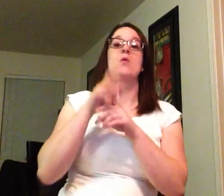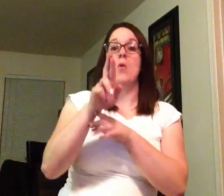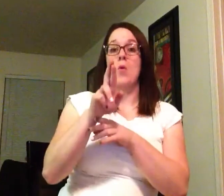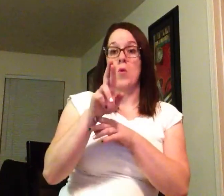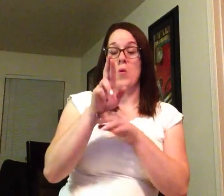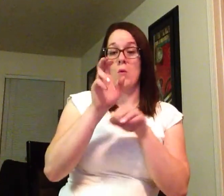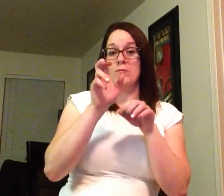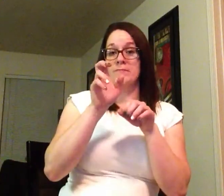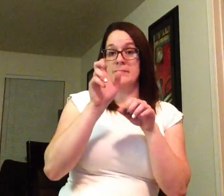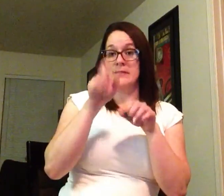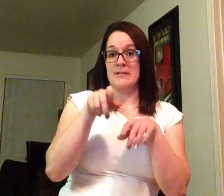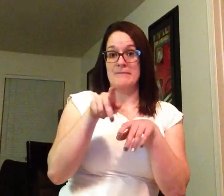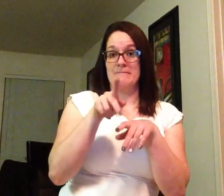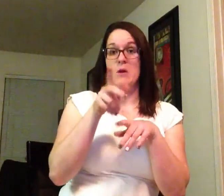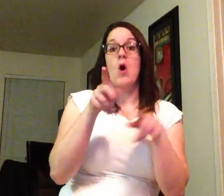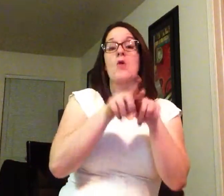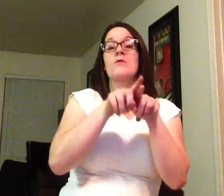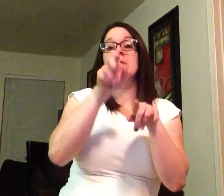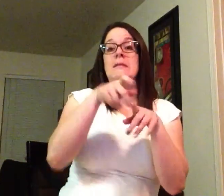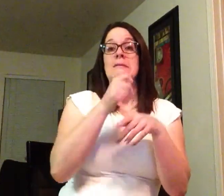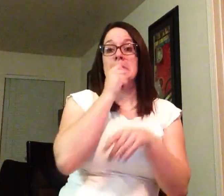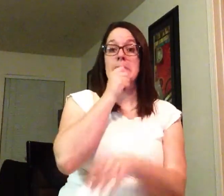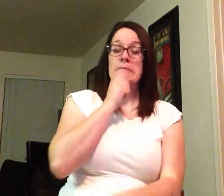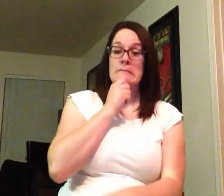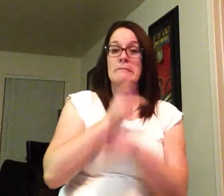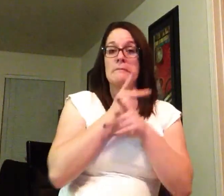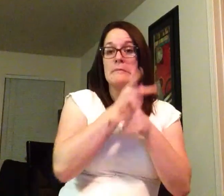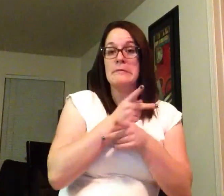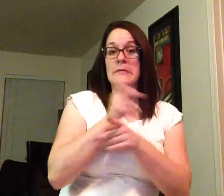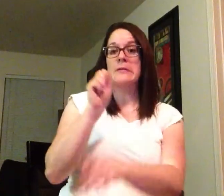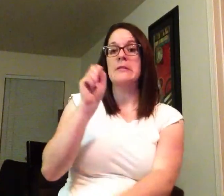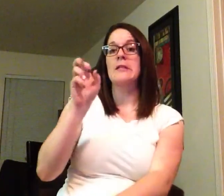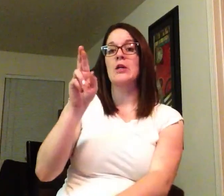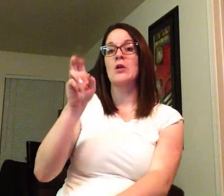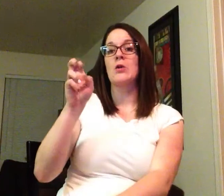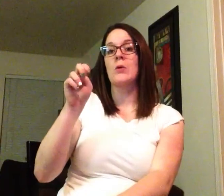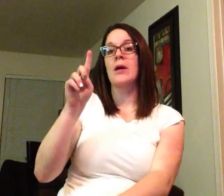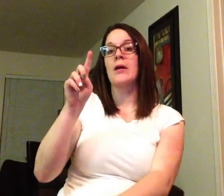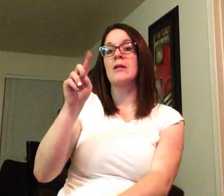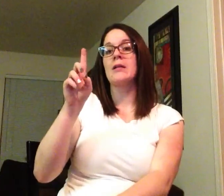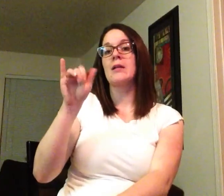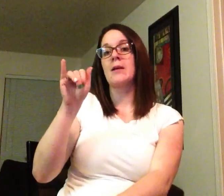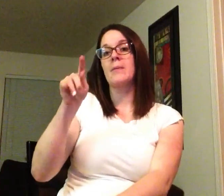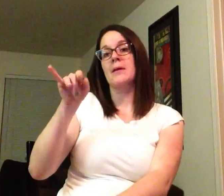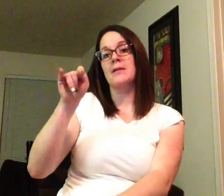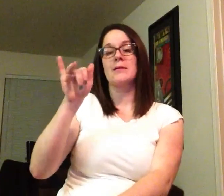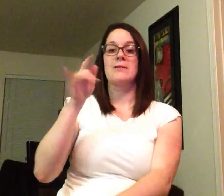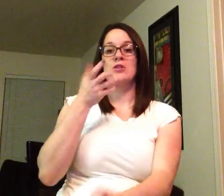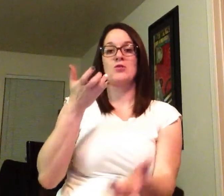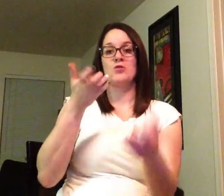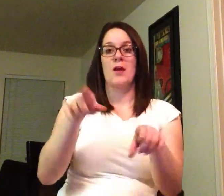In short, I was trying to figure out, well, what's the probability of my finding Mr. Right? Well, at the time I was living in the city of